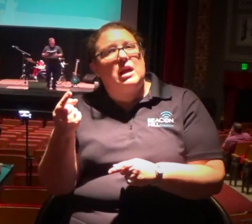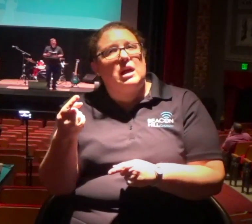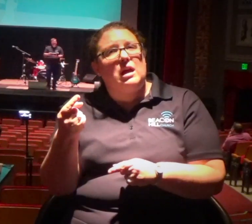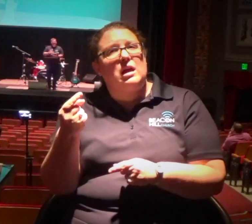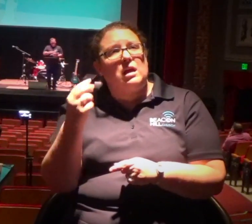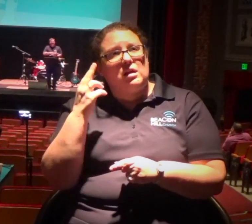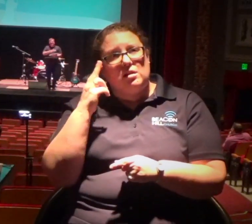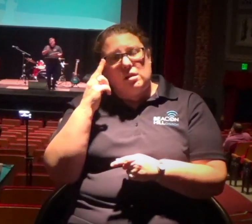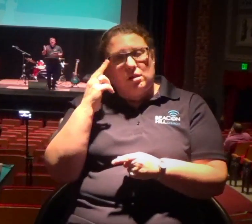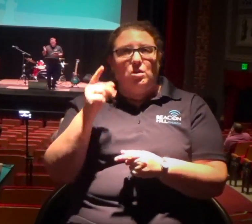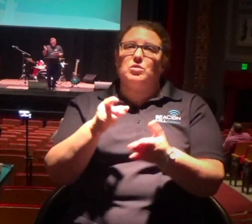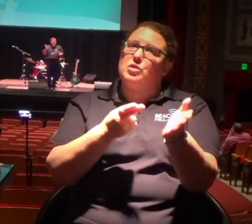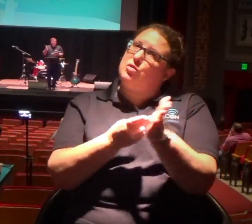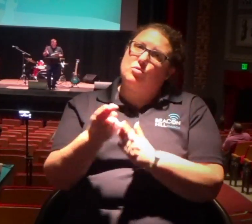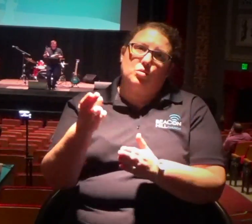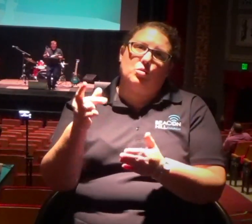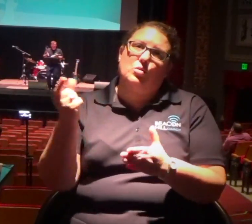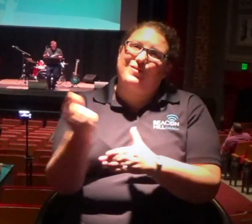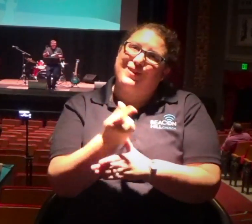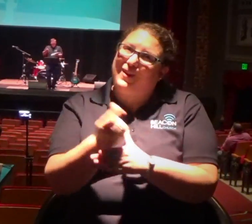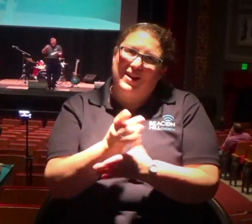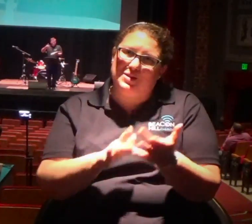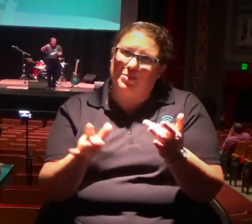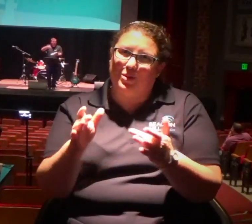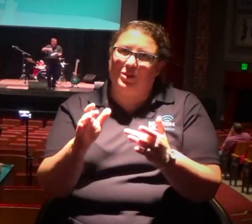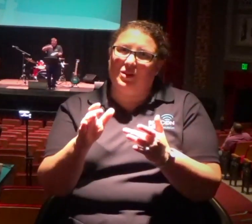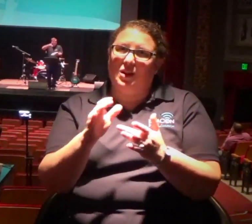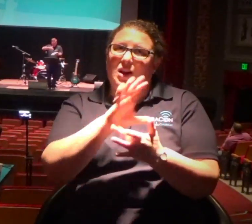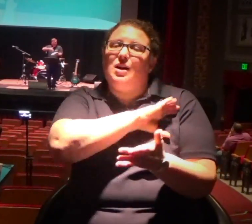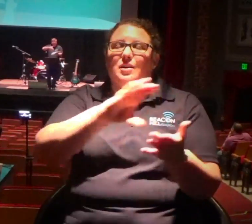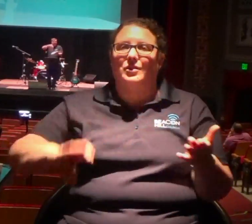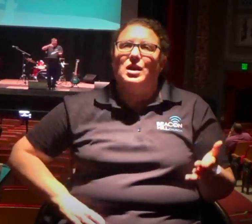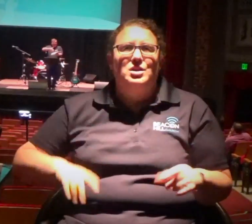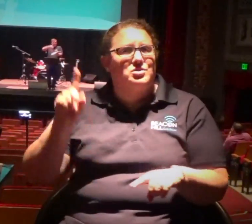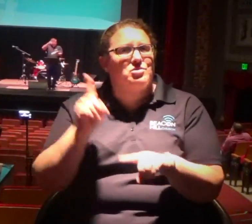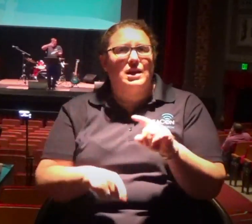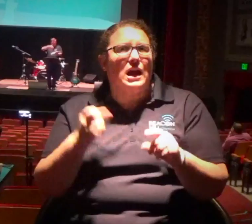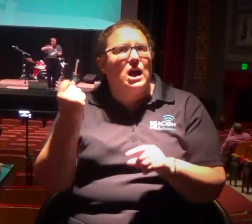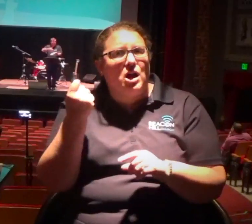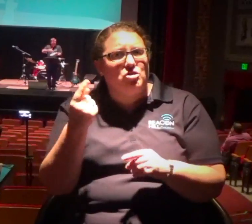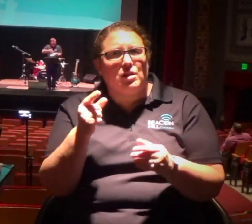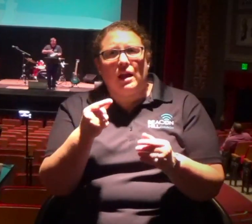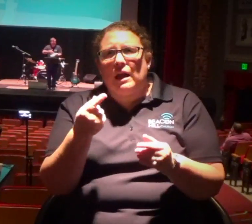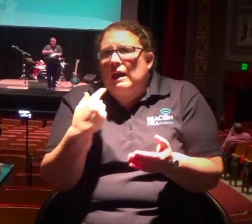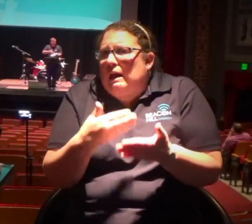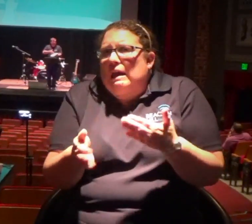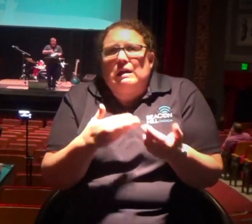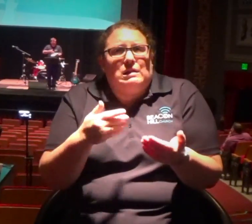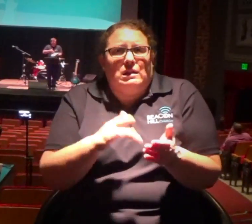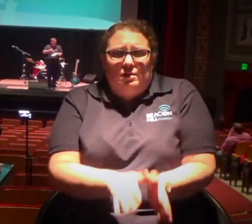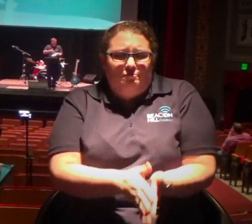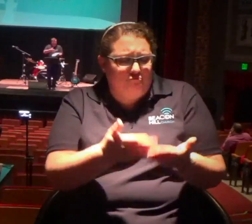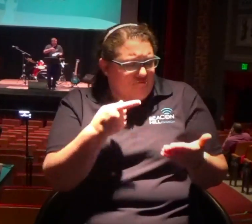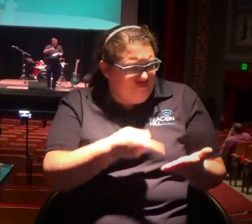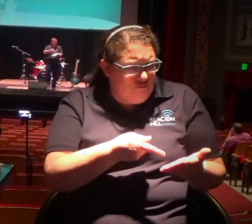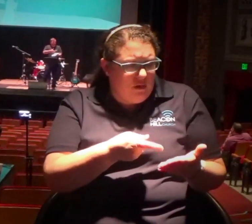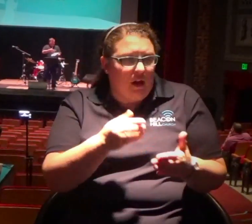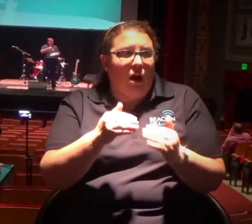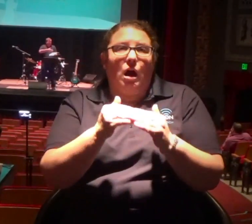understand anything in this word unless the Holy Spirit allows you to understand it. The arm of the Lord, the